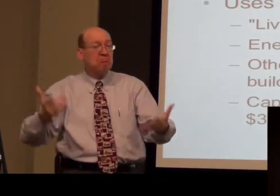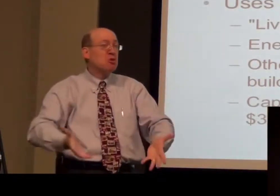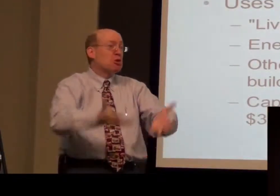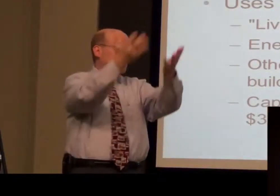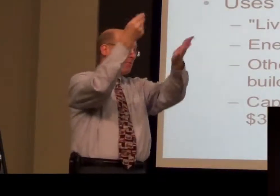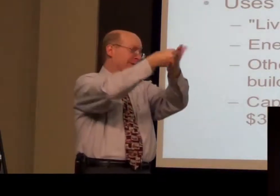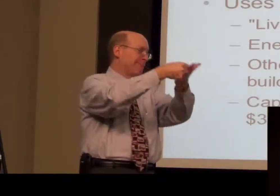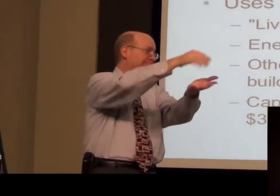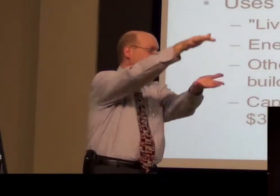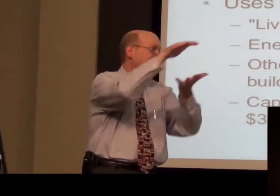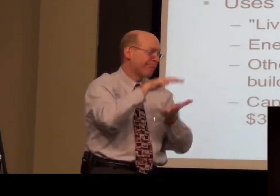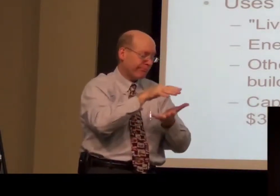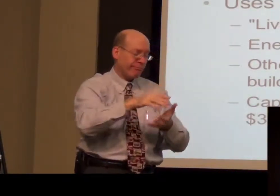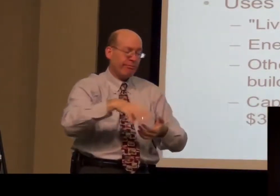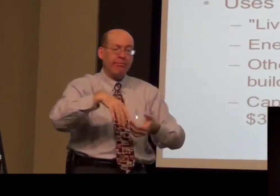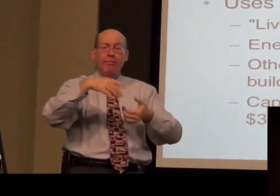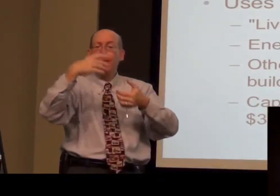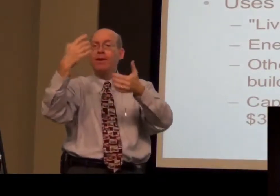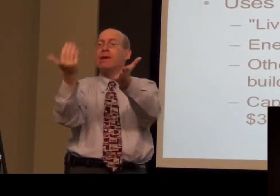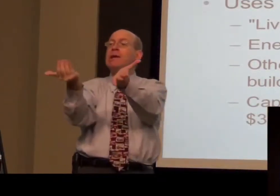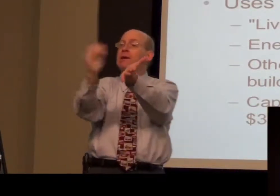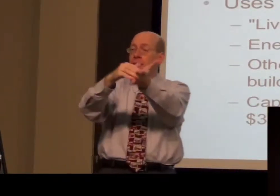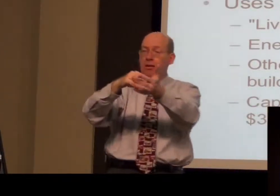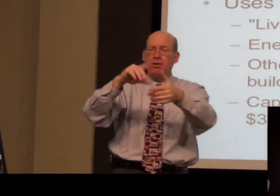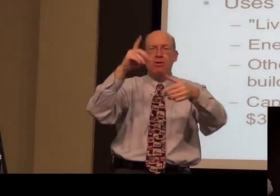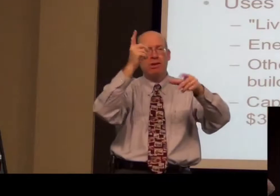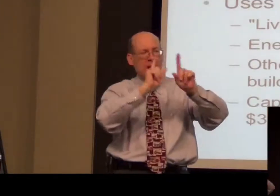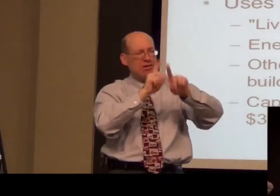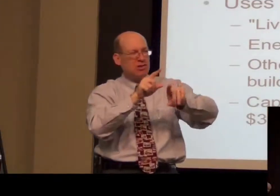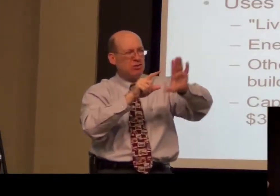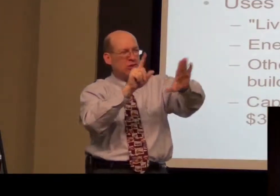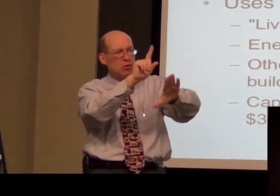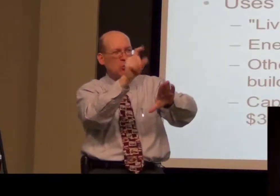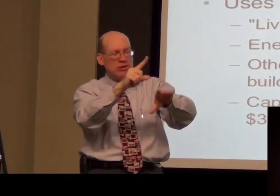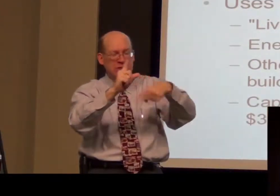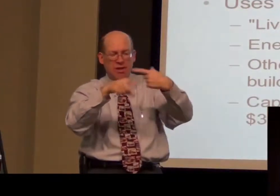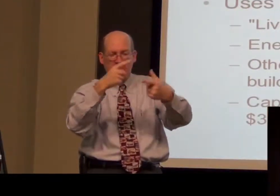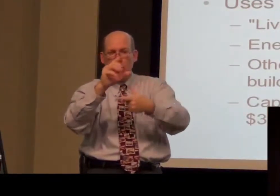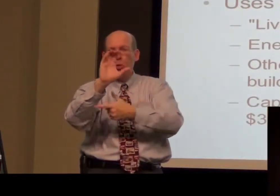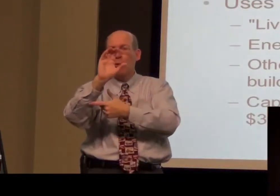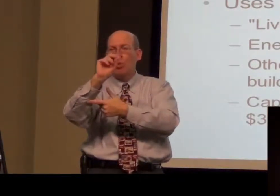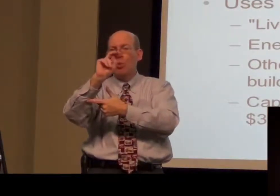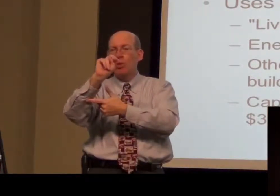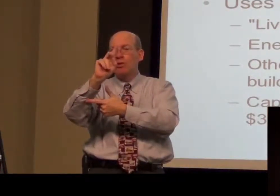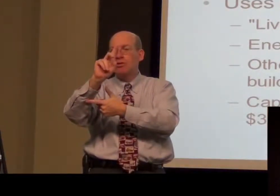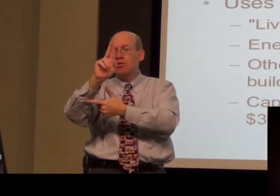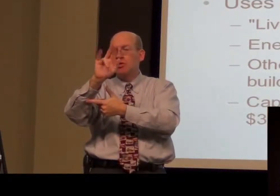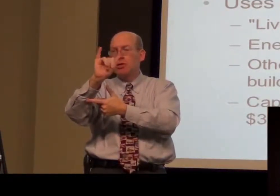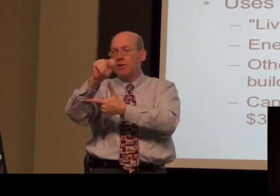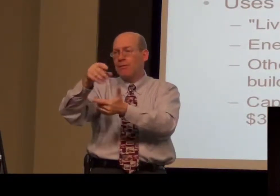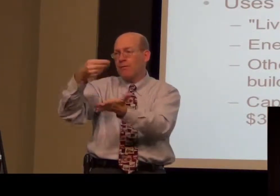history. I mean, you're talking 150 years that the school has been open, so that was a pretty big